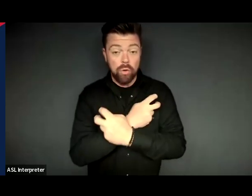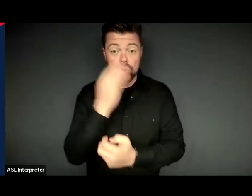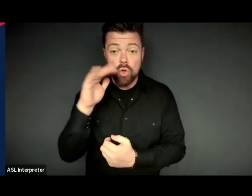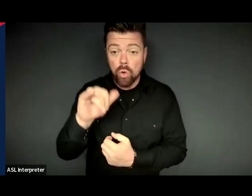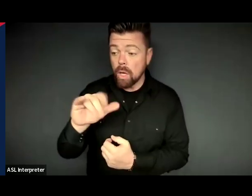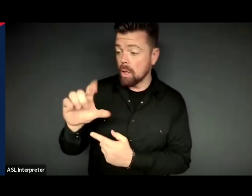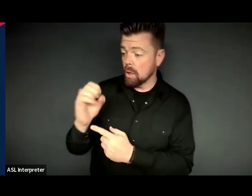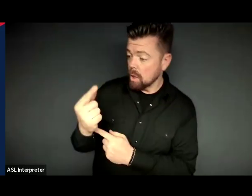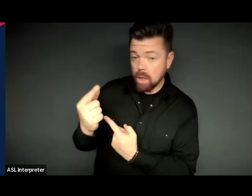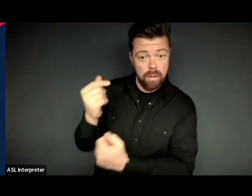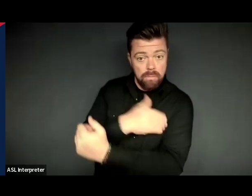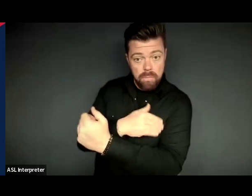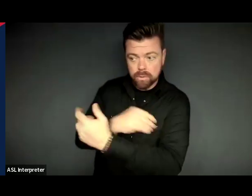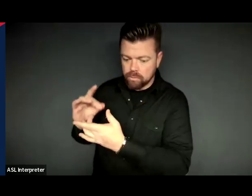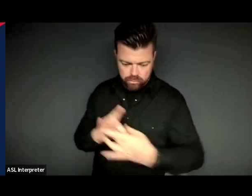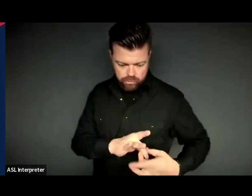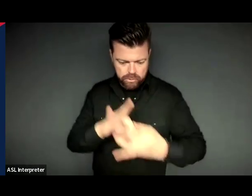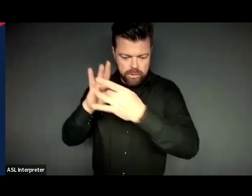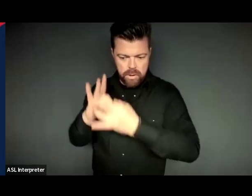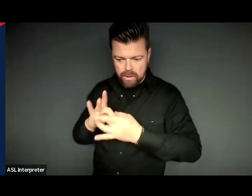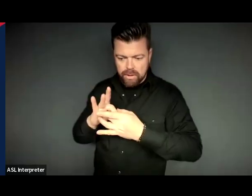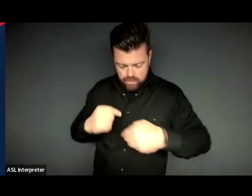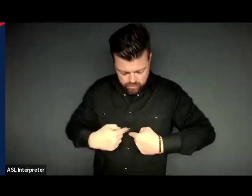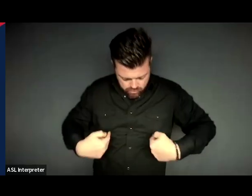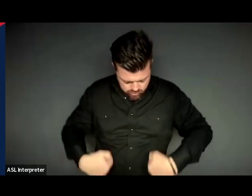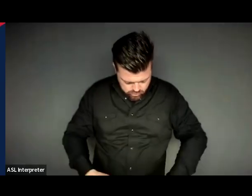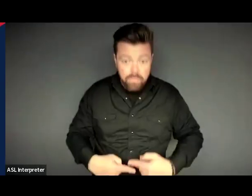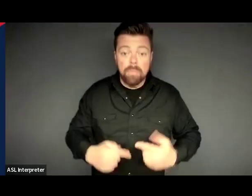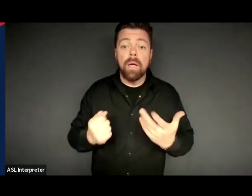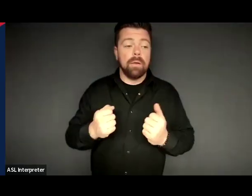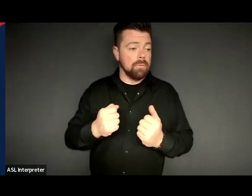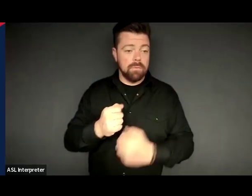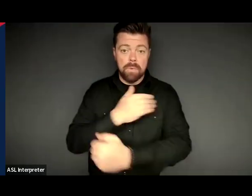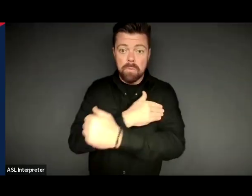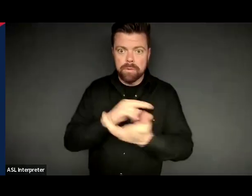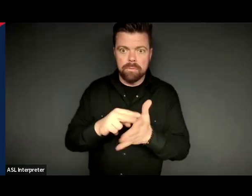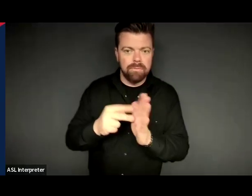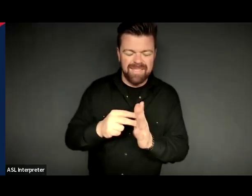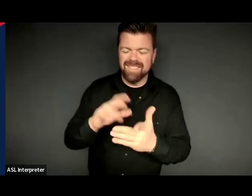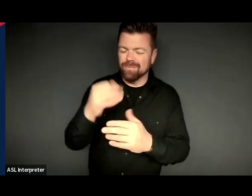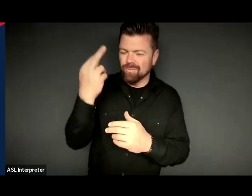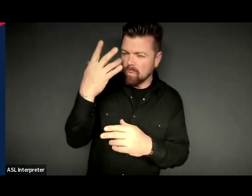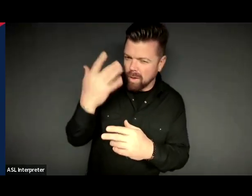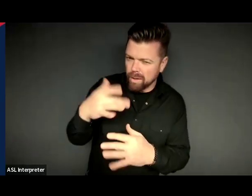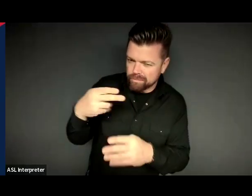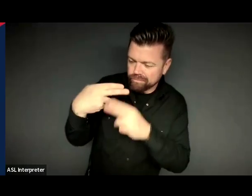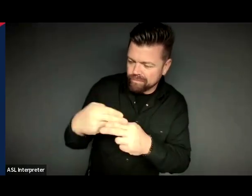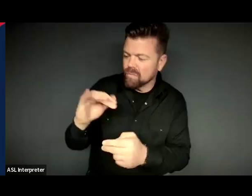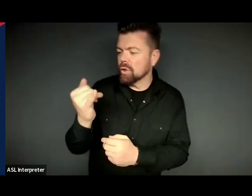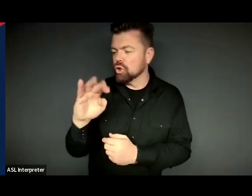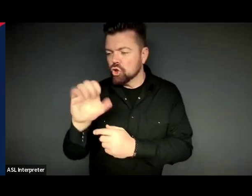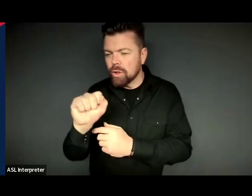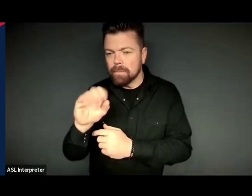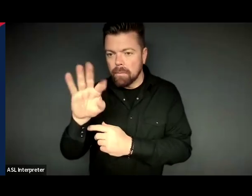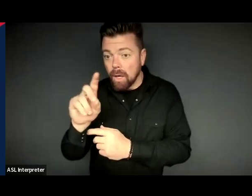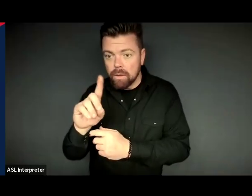abdominal muscles, which is going to shake up the bladder. That's why I call it the James Bond method. You're going to shake that bladder, not you can't stir it. So